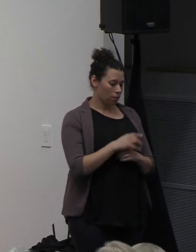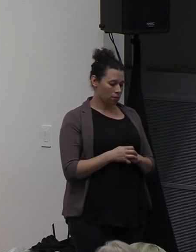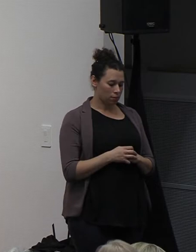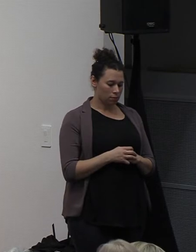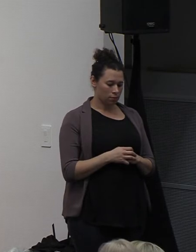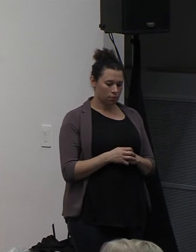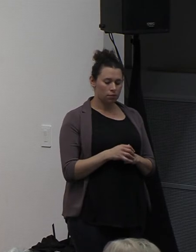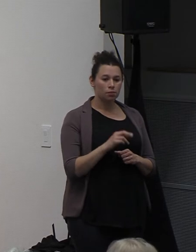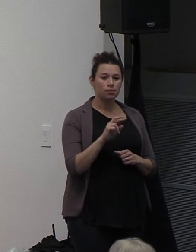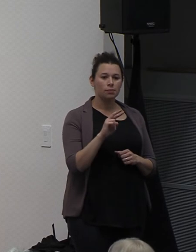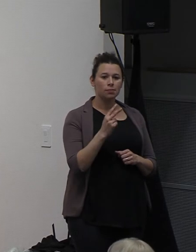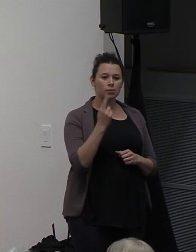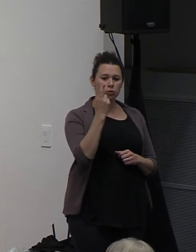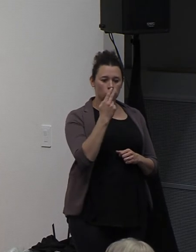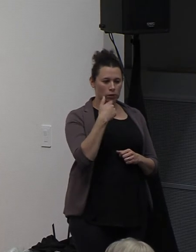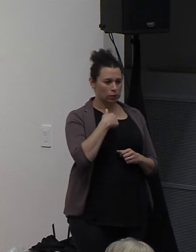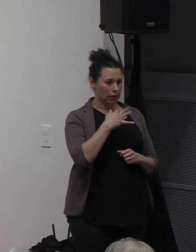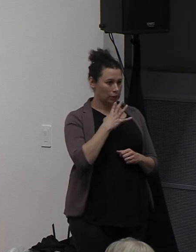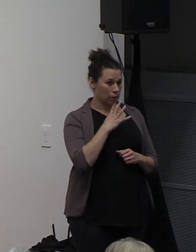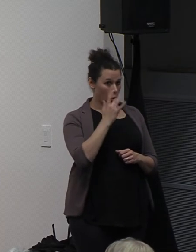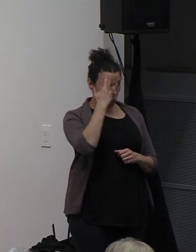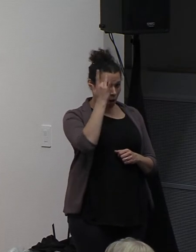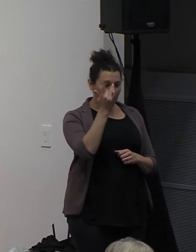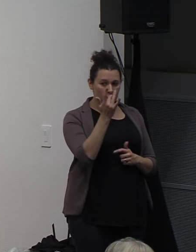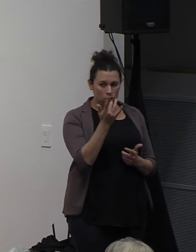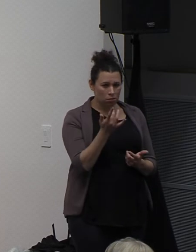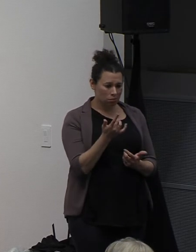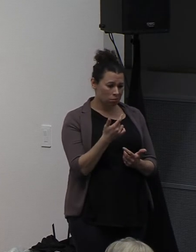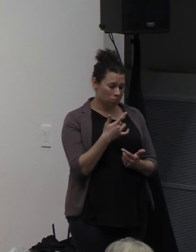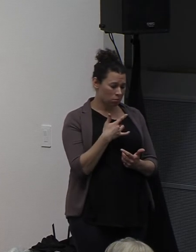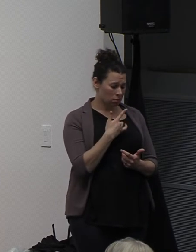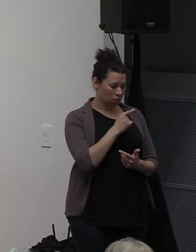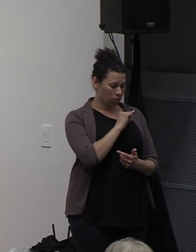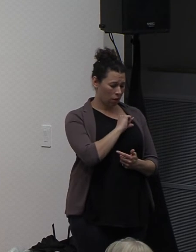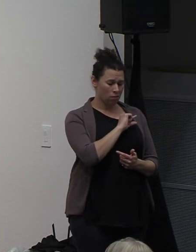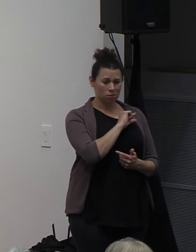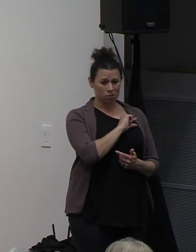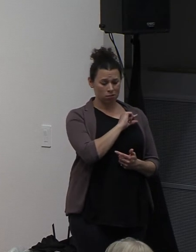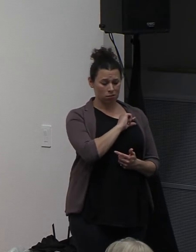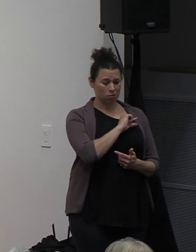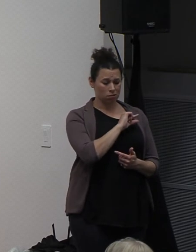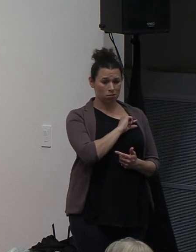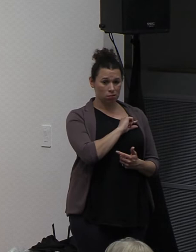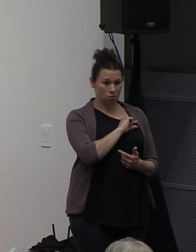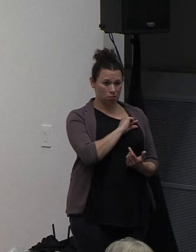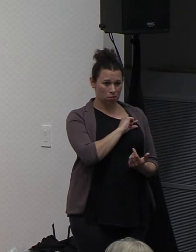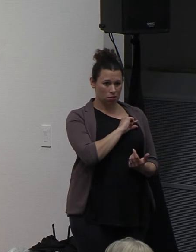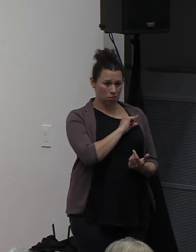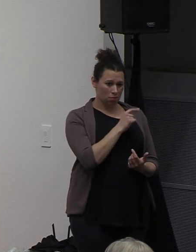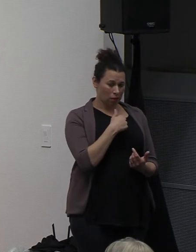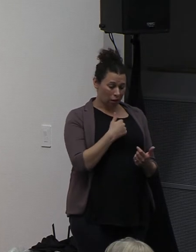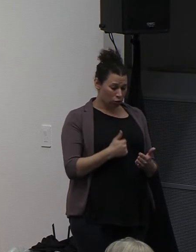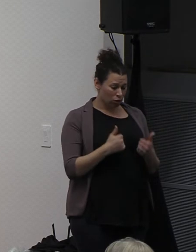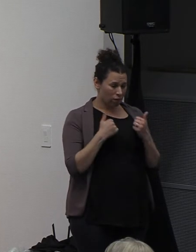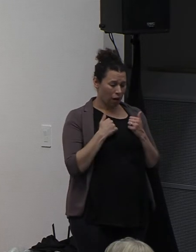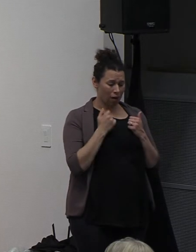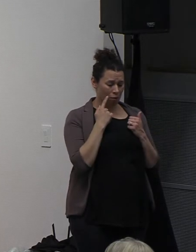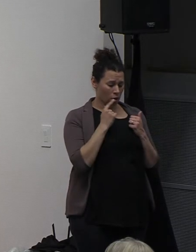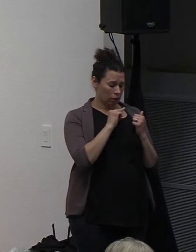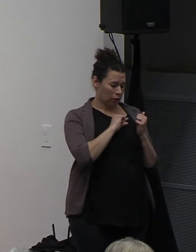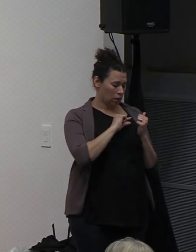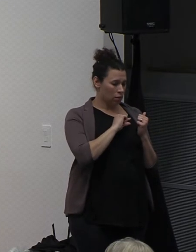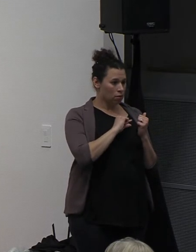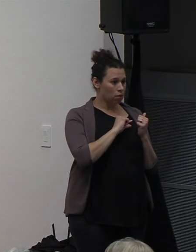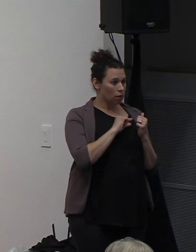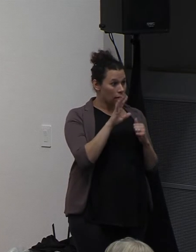speak is because of the guilt that I feel for having survived. I thought my mother did not